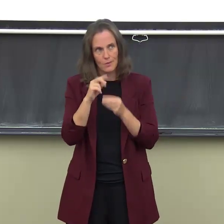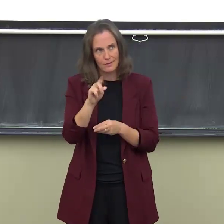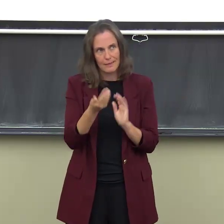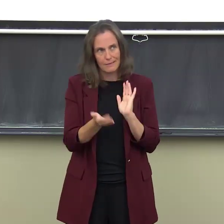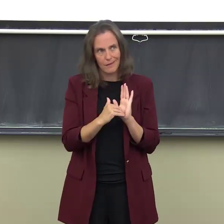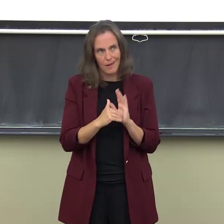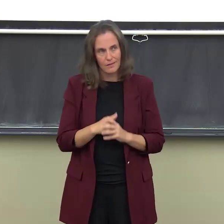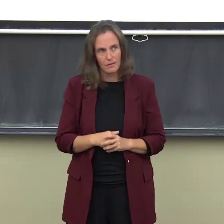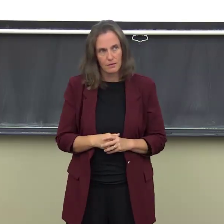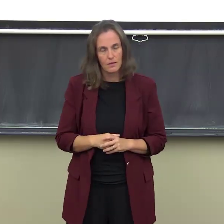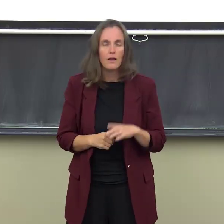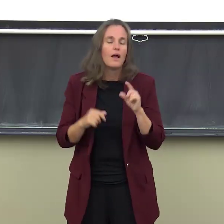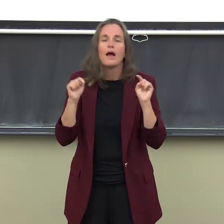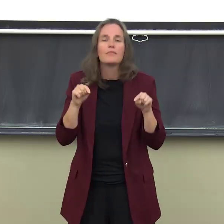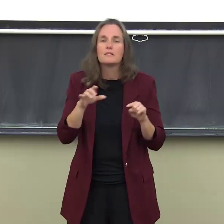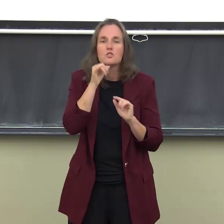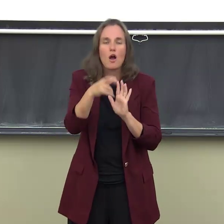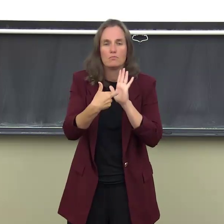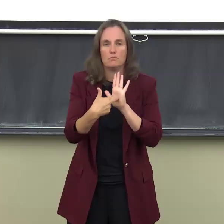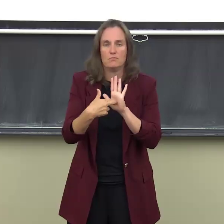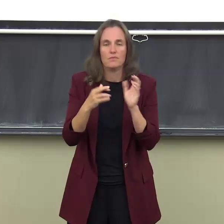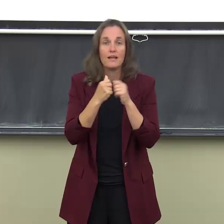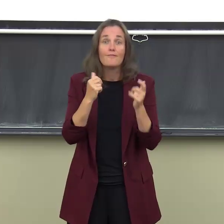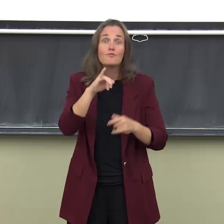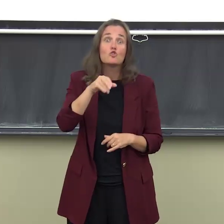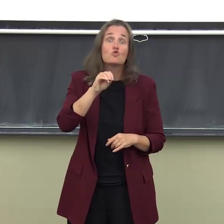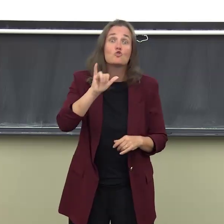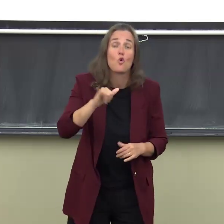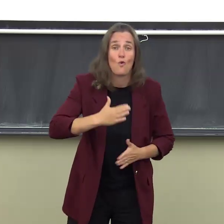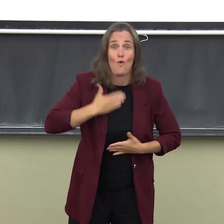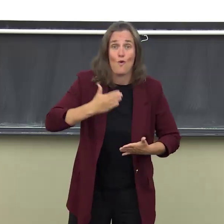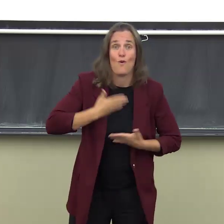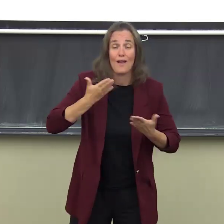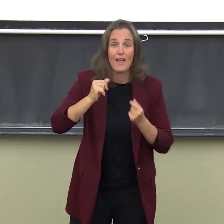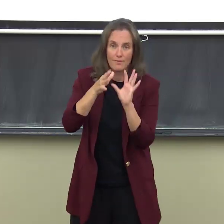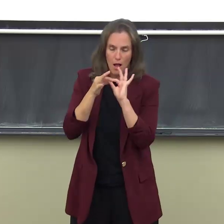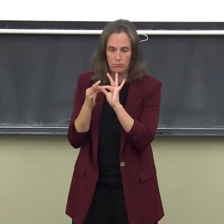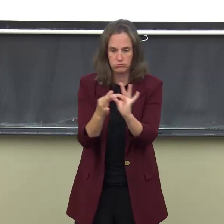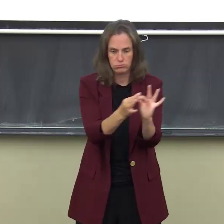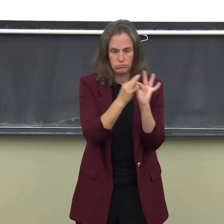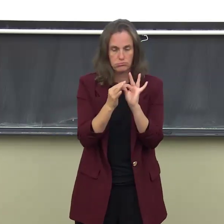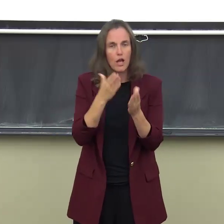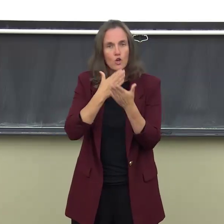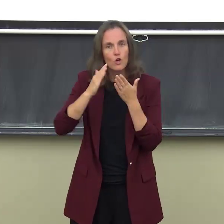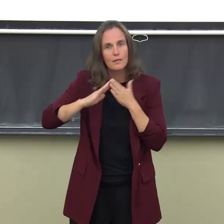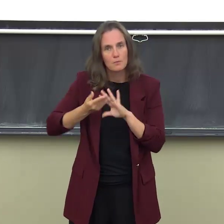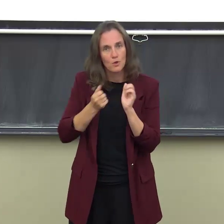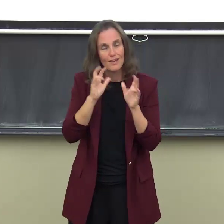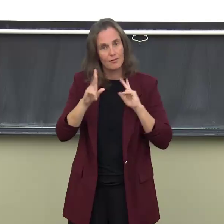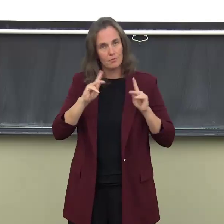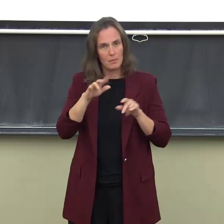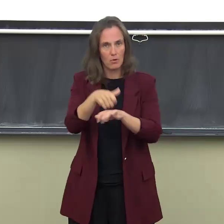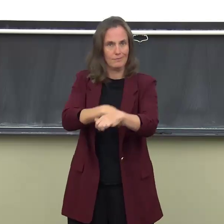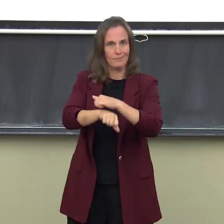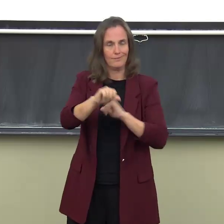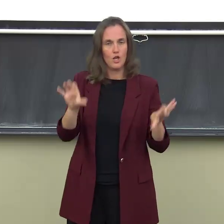is so not representative of the joy of being in good community with people doing hard work. You know, like I think like that's just